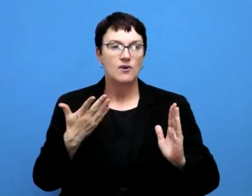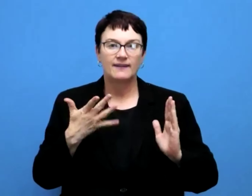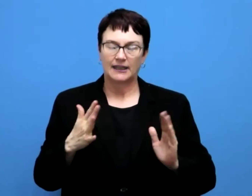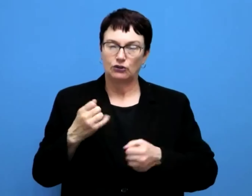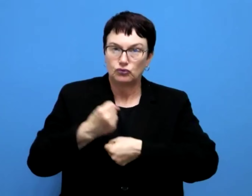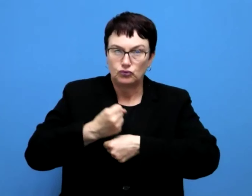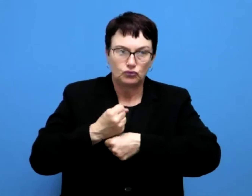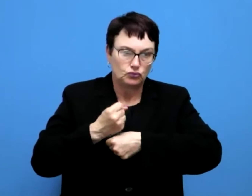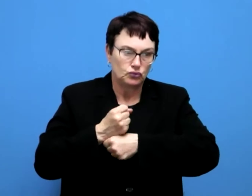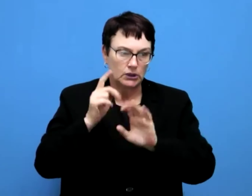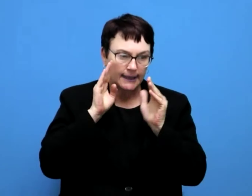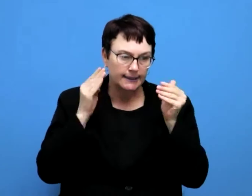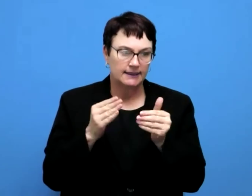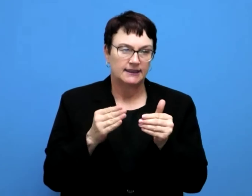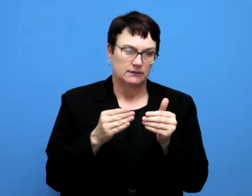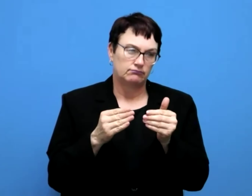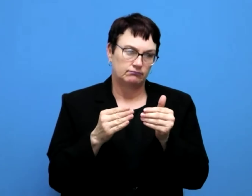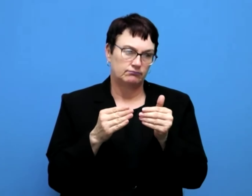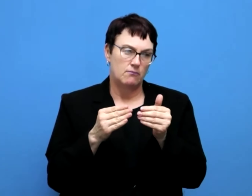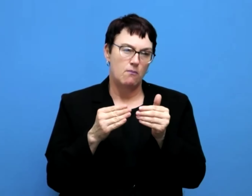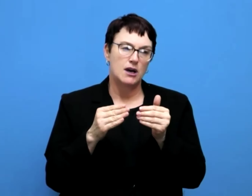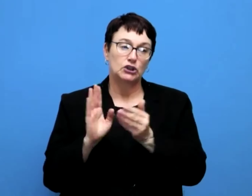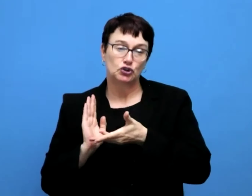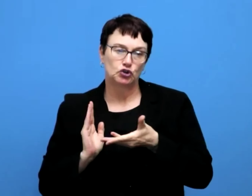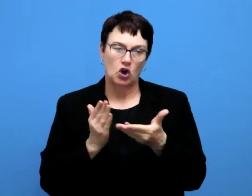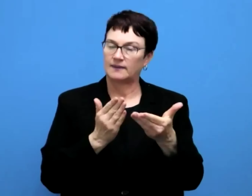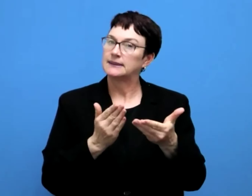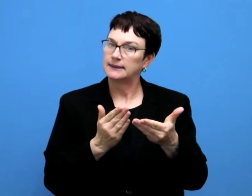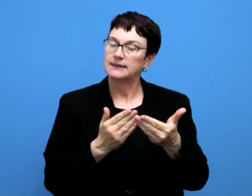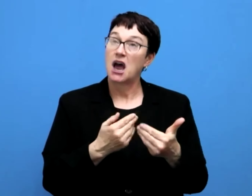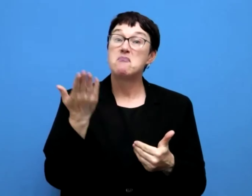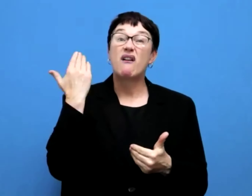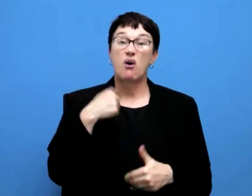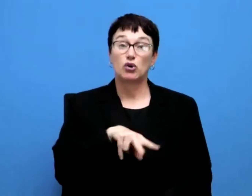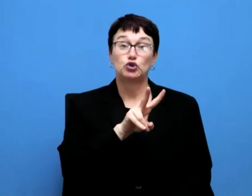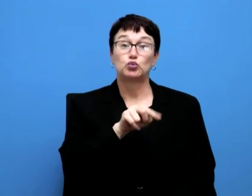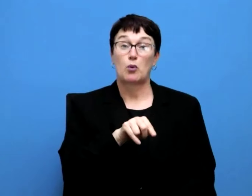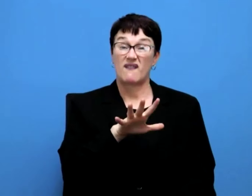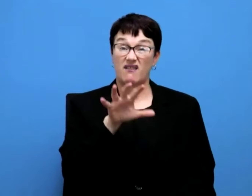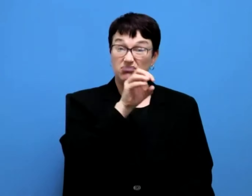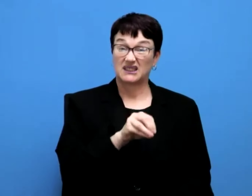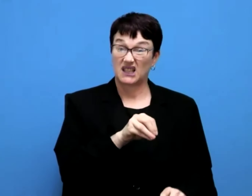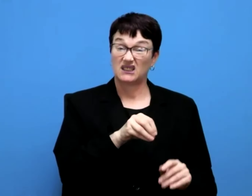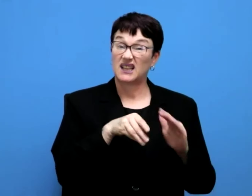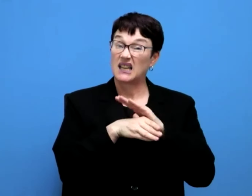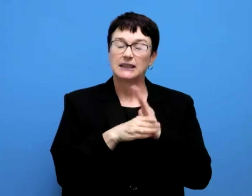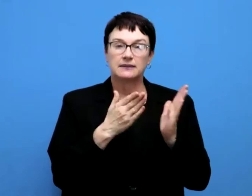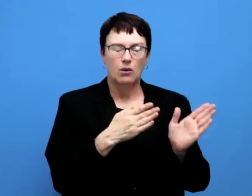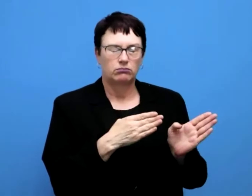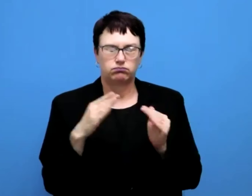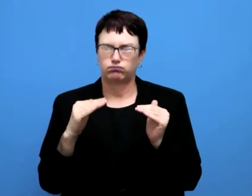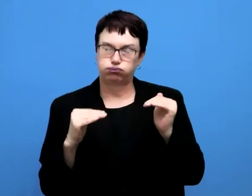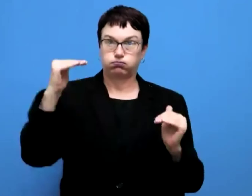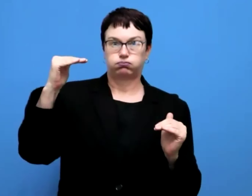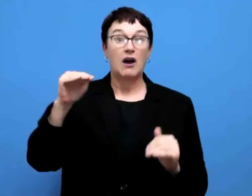5%. I want to share 5 ways in which WISH has facilitated access for women and girls with disabilities through